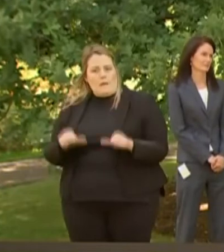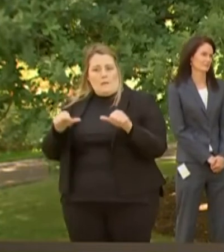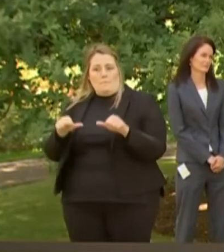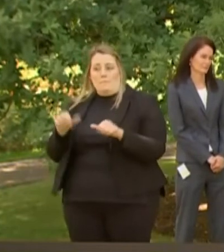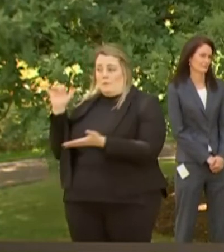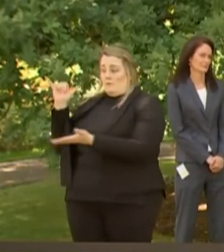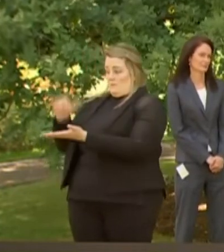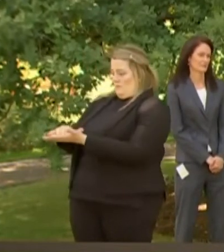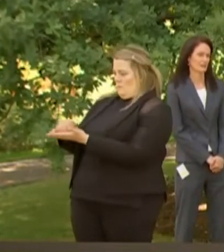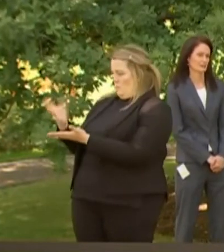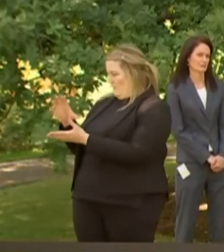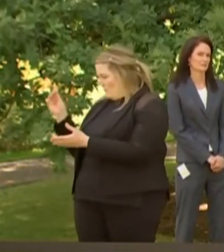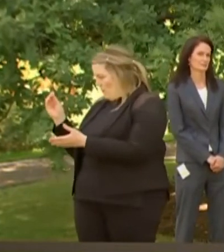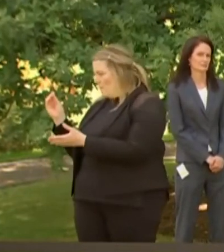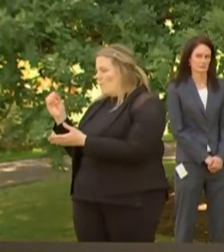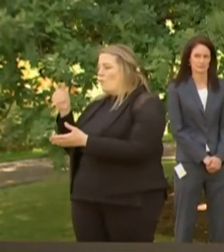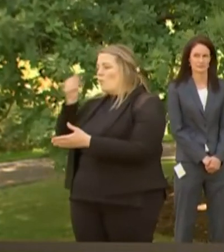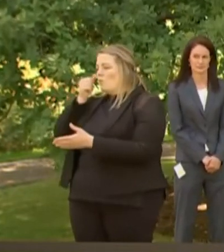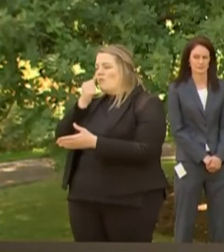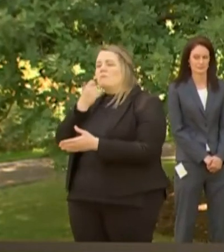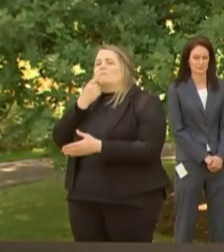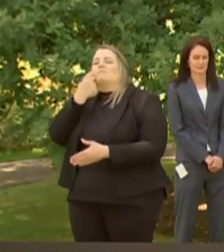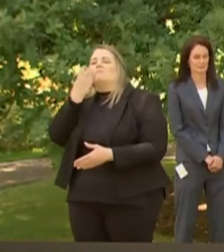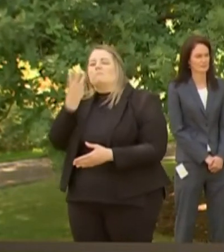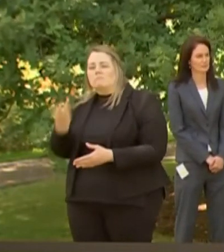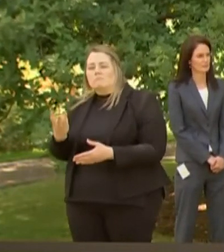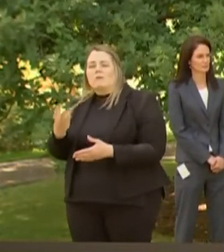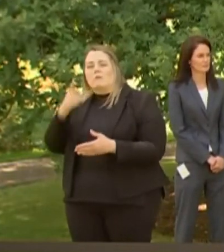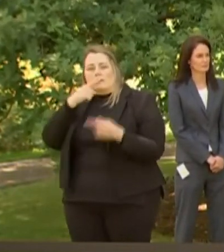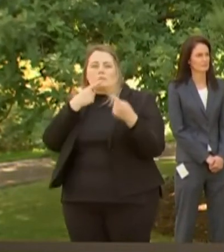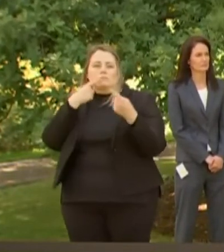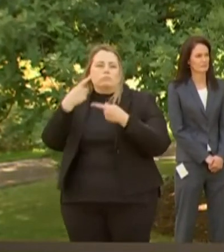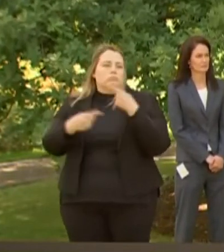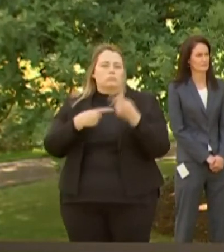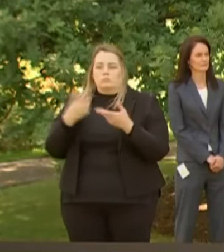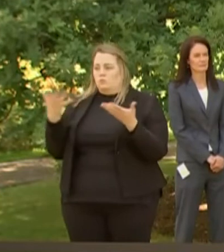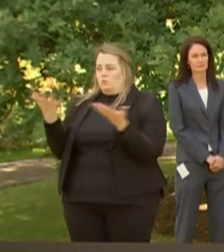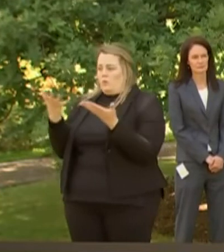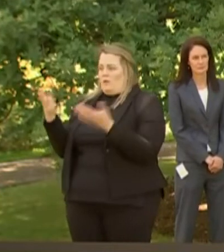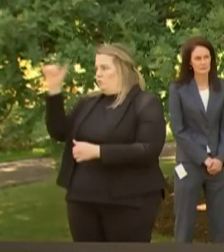flying from in the middle of the week, and we'll be happy to update you once we get that.